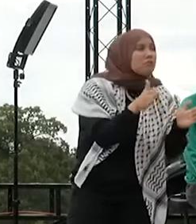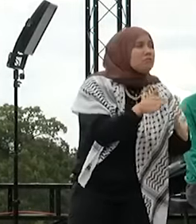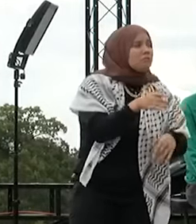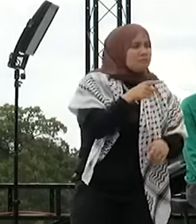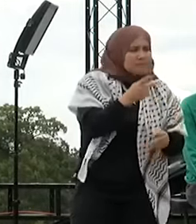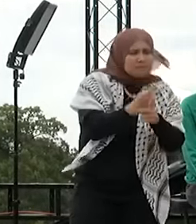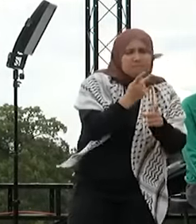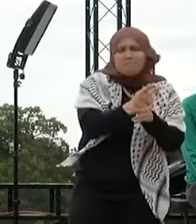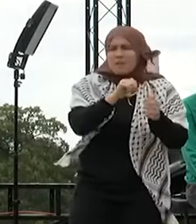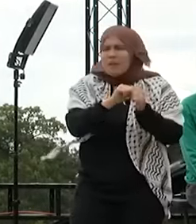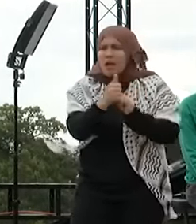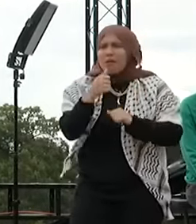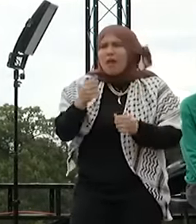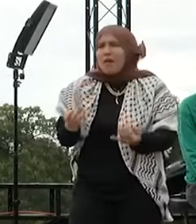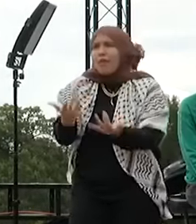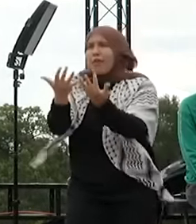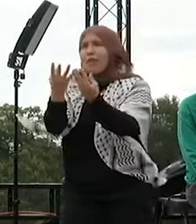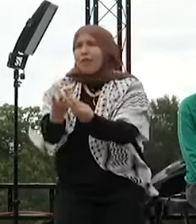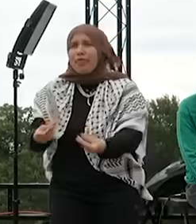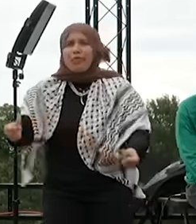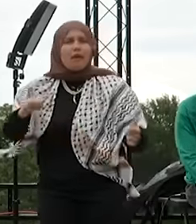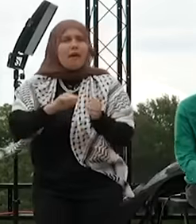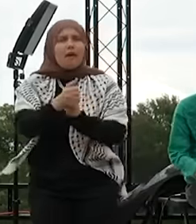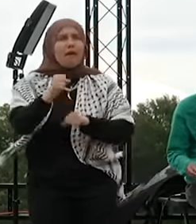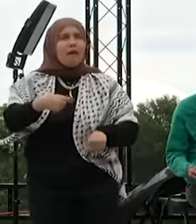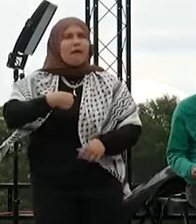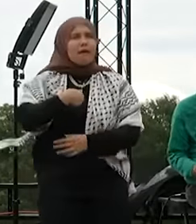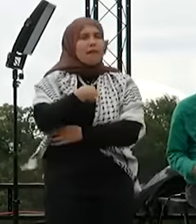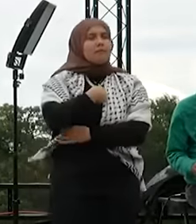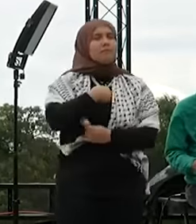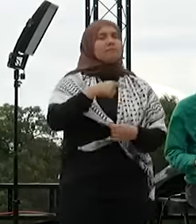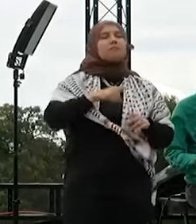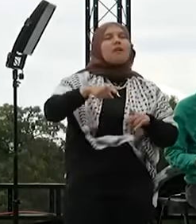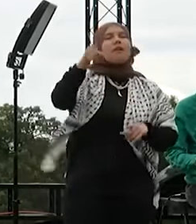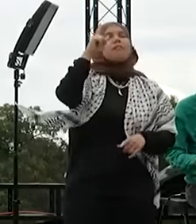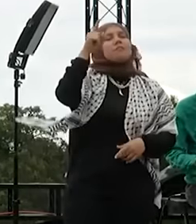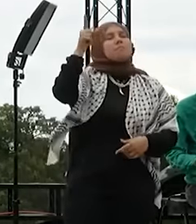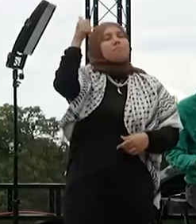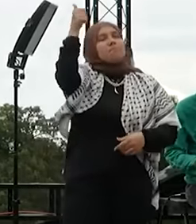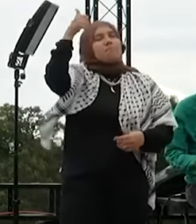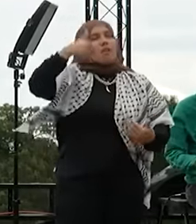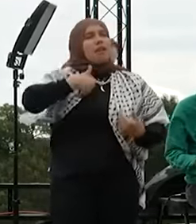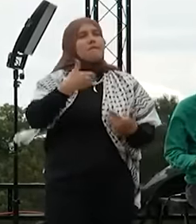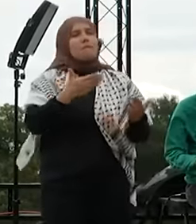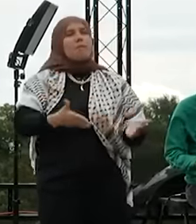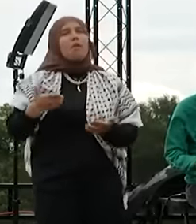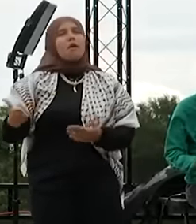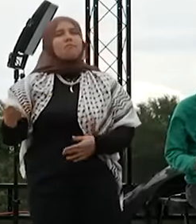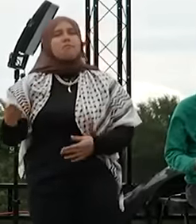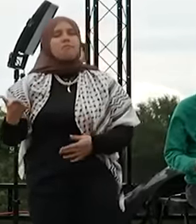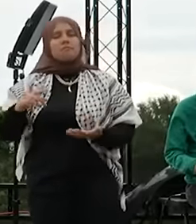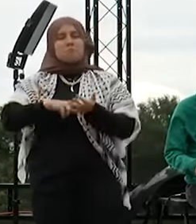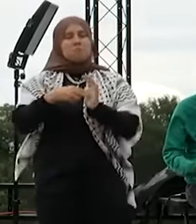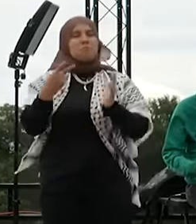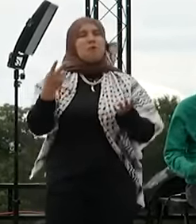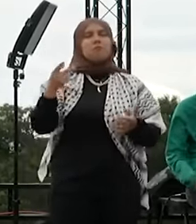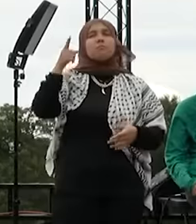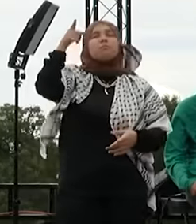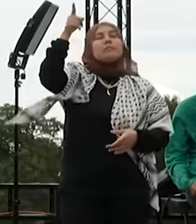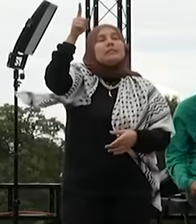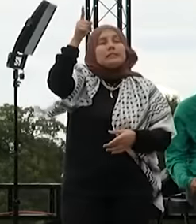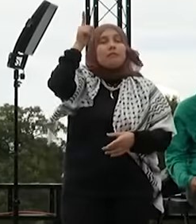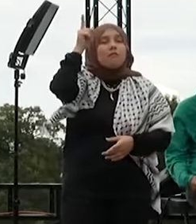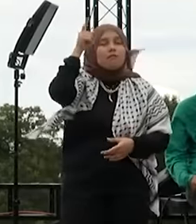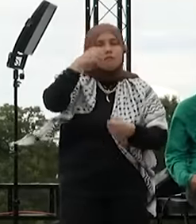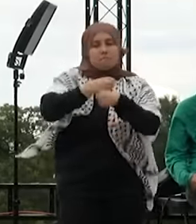to put out the fire. But of course, the Creator, Allah, had a plan Himself, which was to make the fire cool and